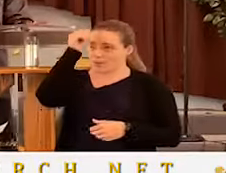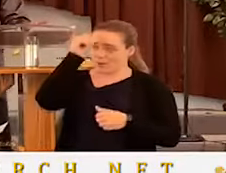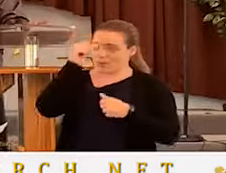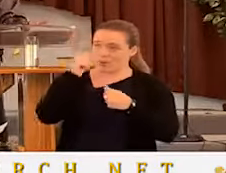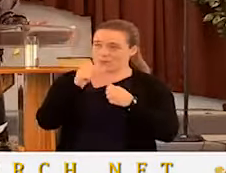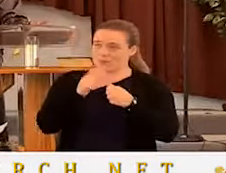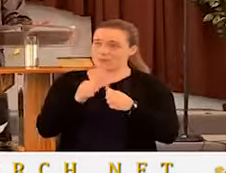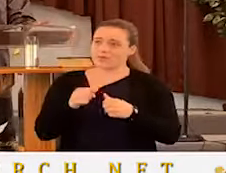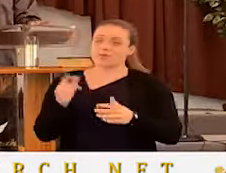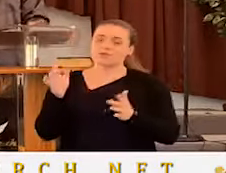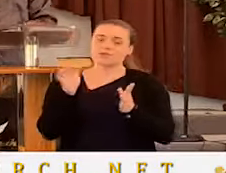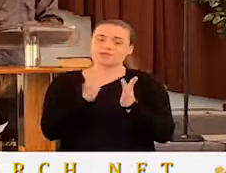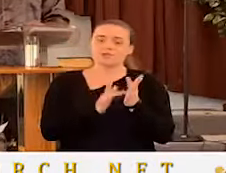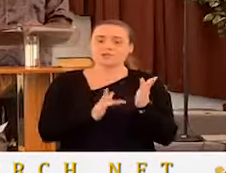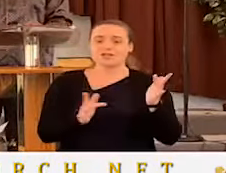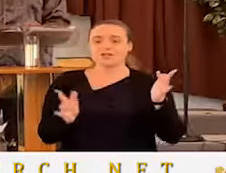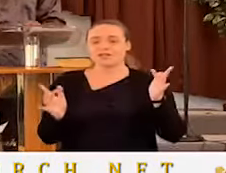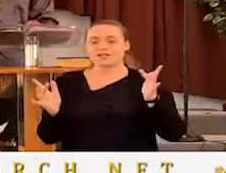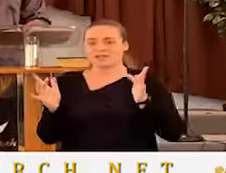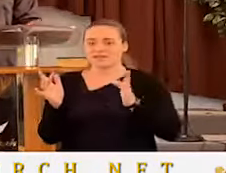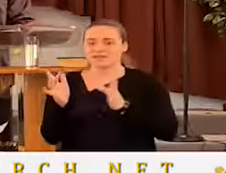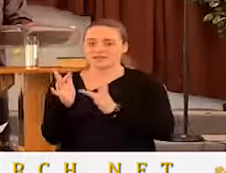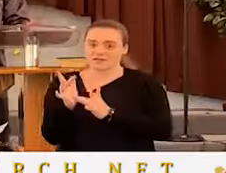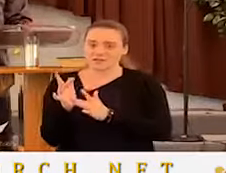Always remember